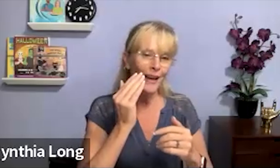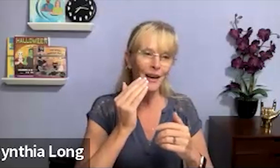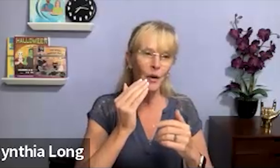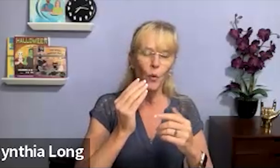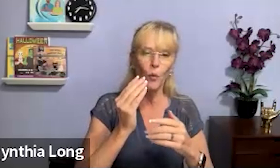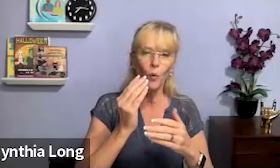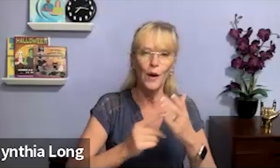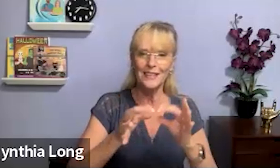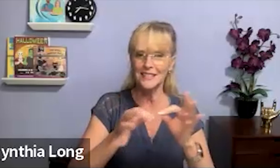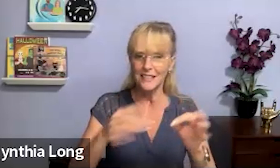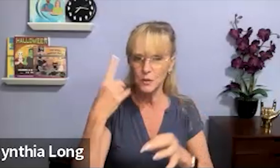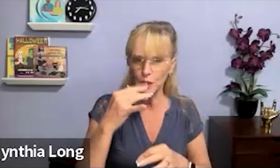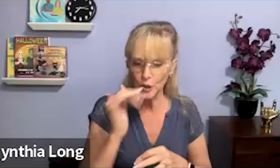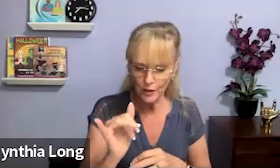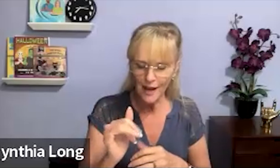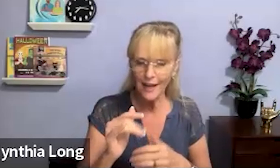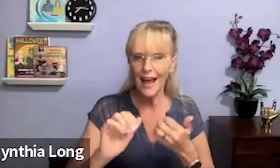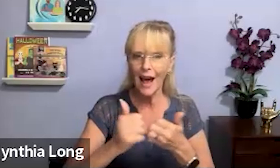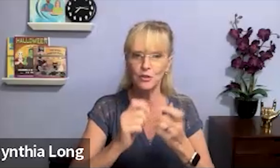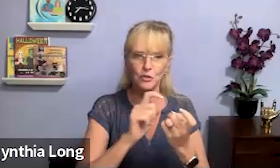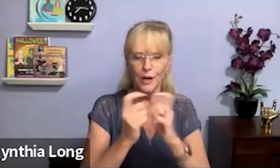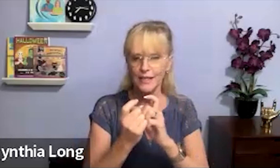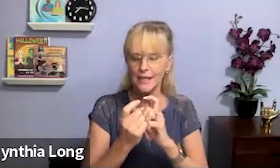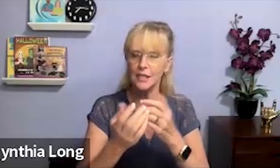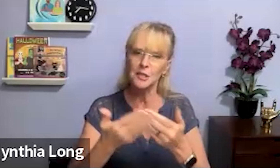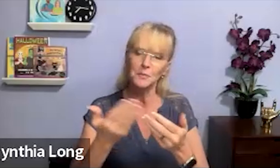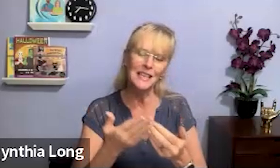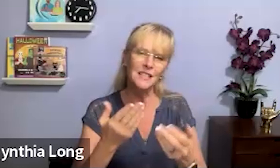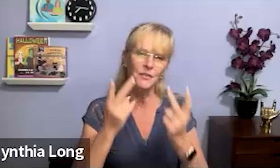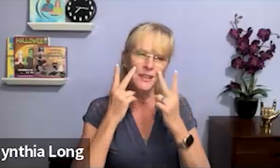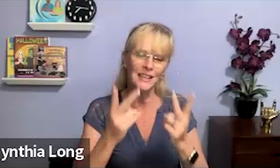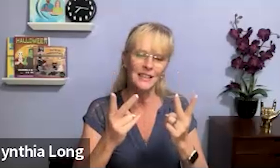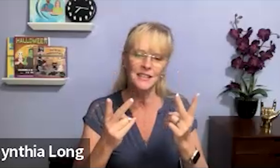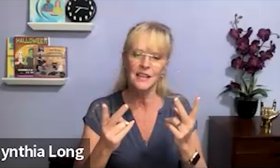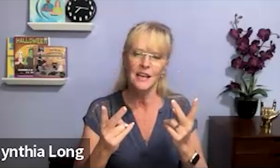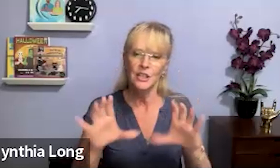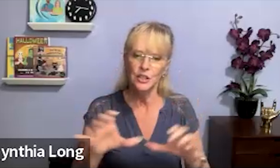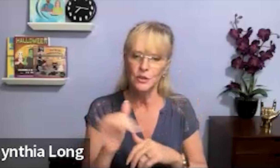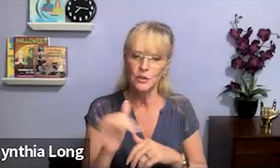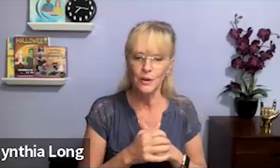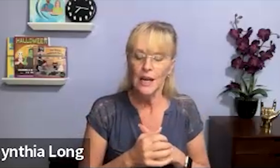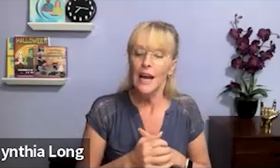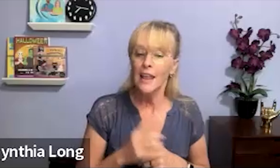knowing what the sentence would look like and how to translate it to be easy for the kids to do too. And